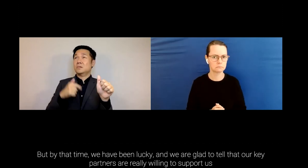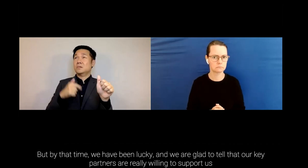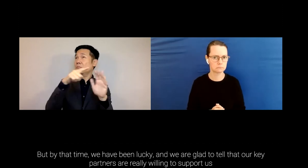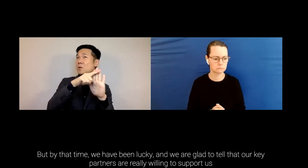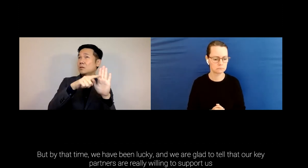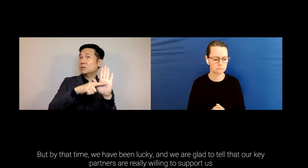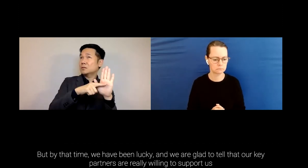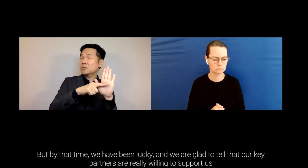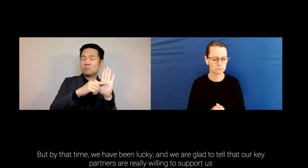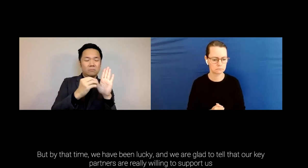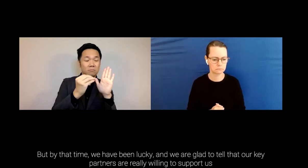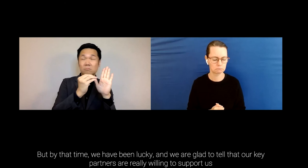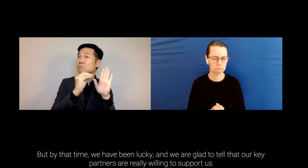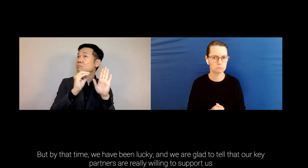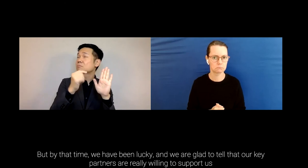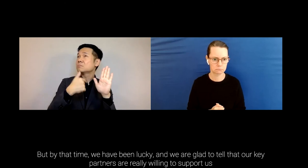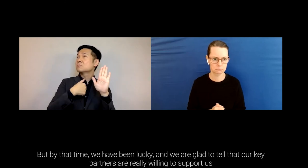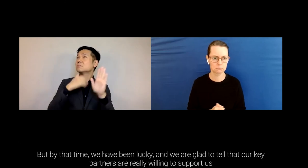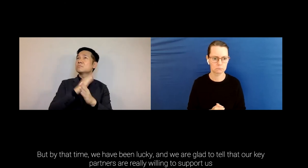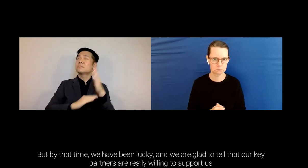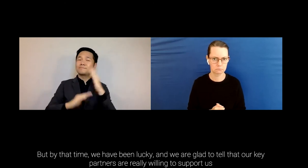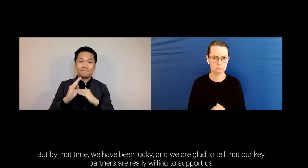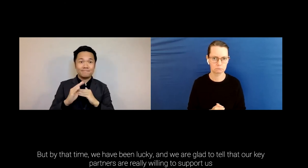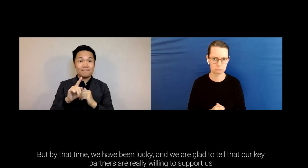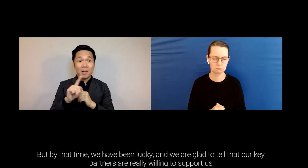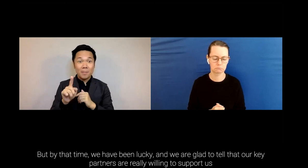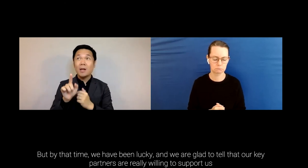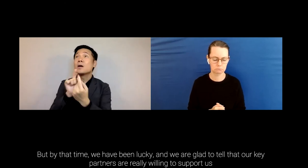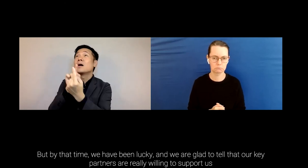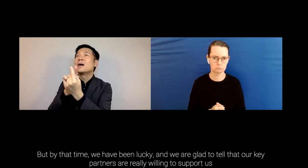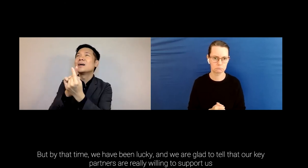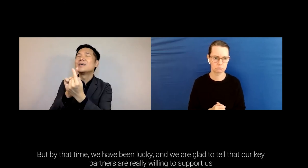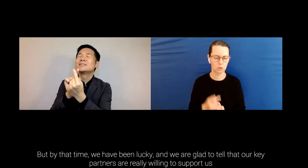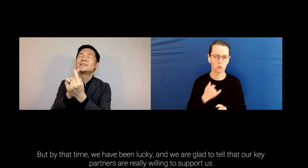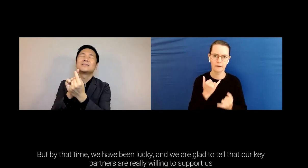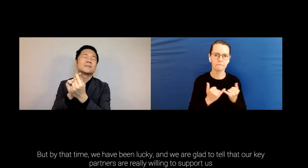that time, we are very lucky, and we are very